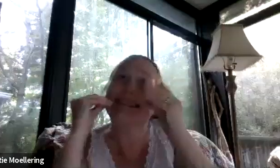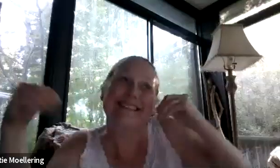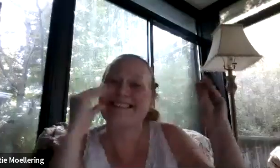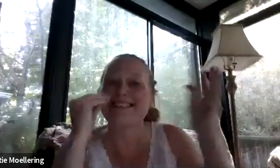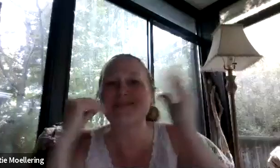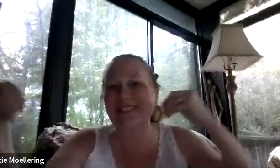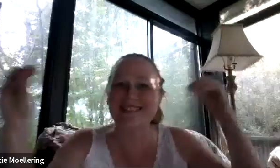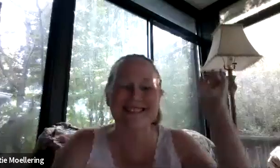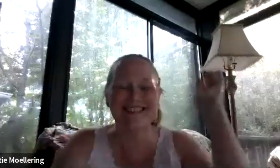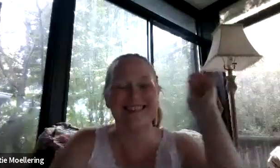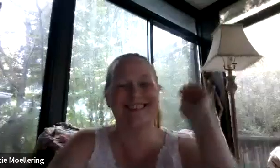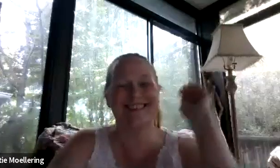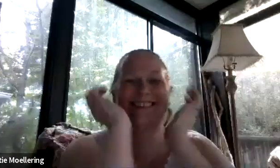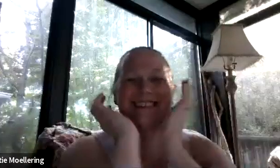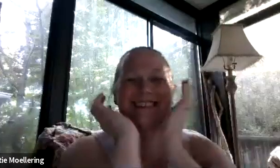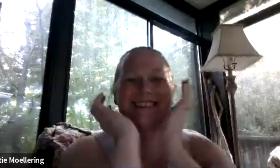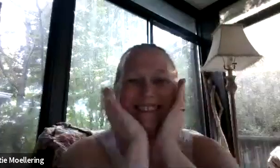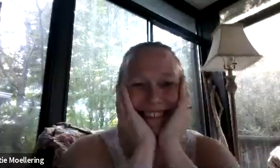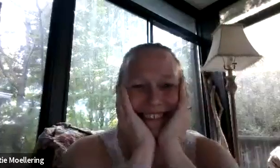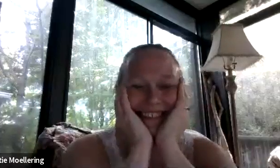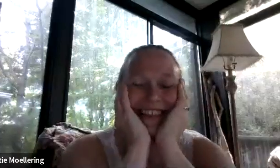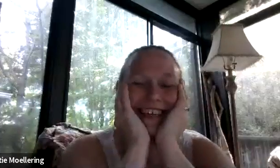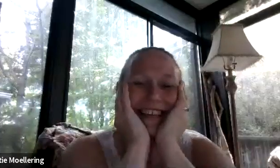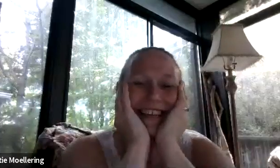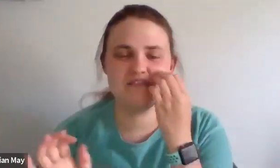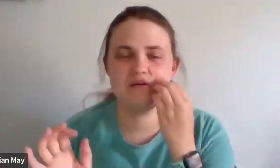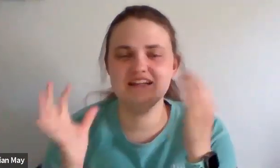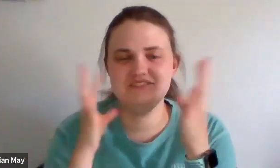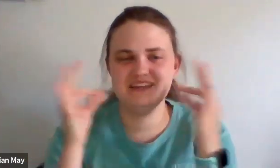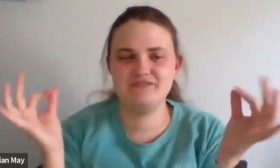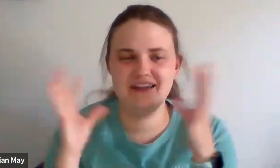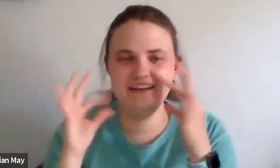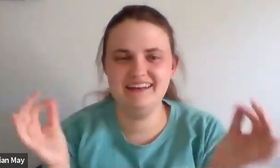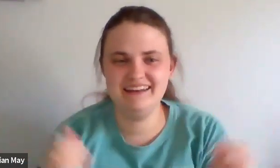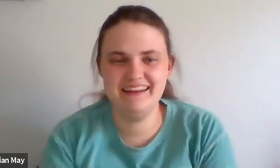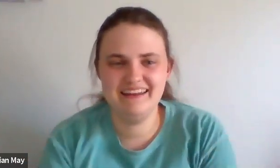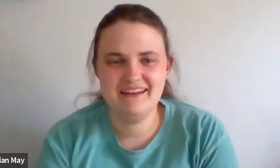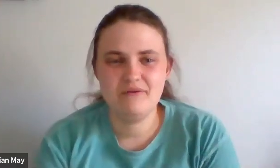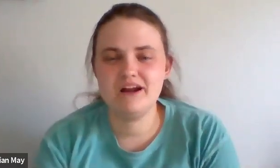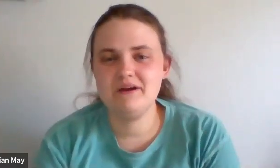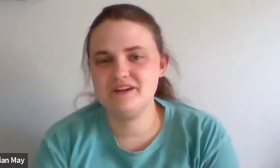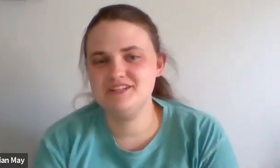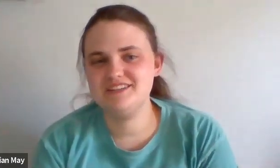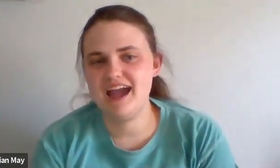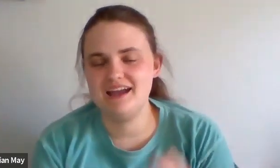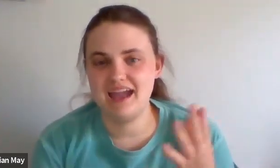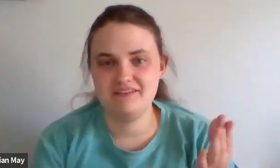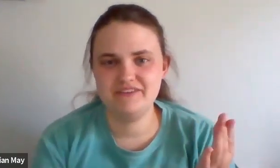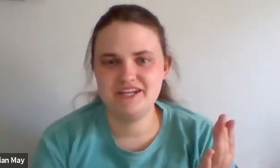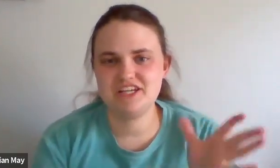this cat, the whiskers. I always love that one. It's so fun. One of my friends used to add catfish, and